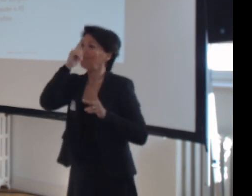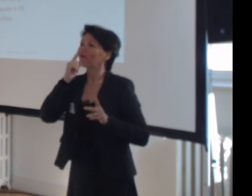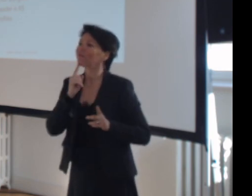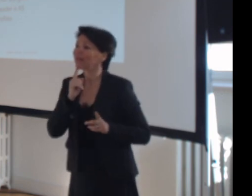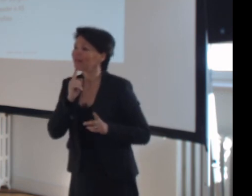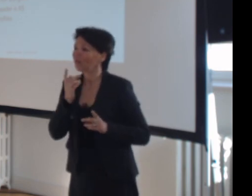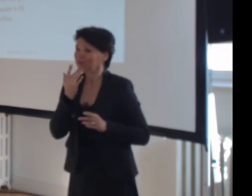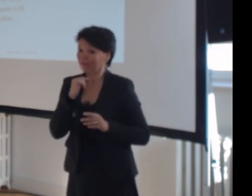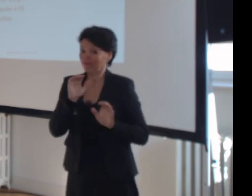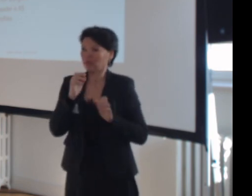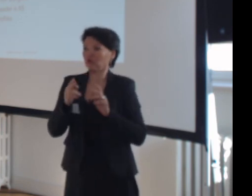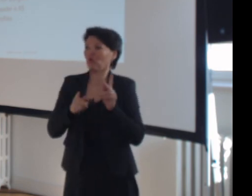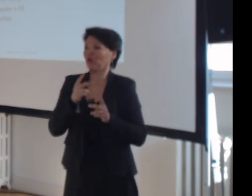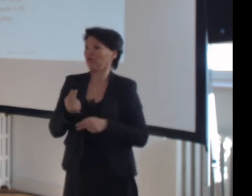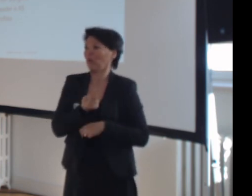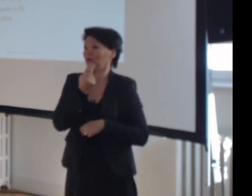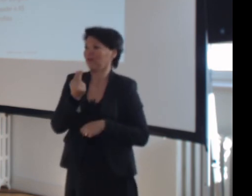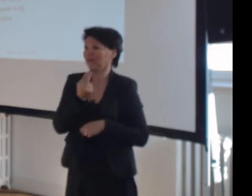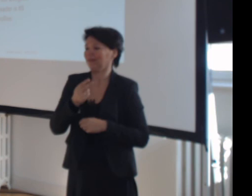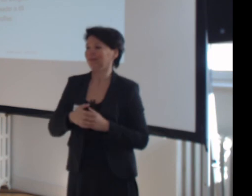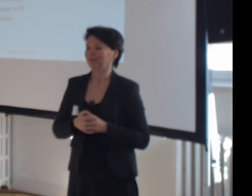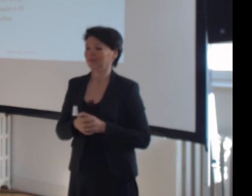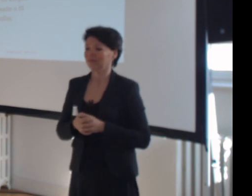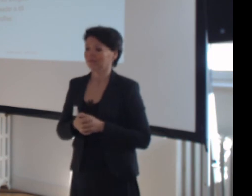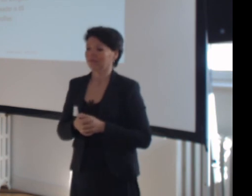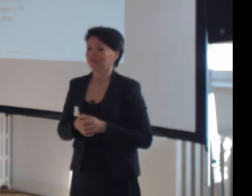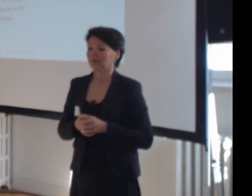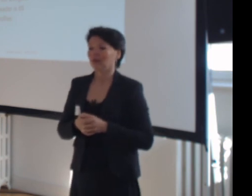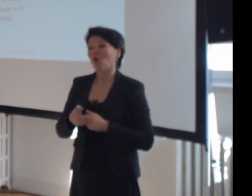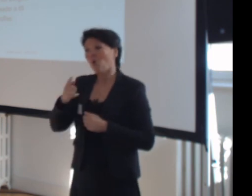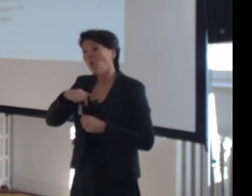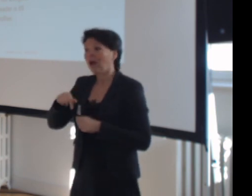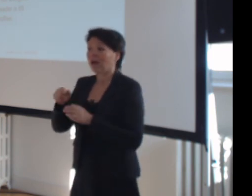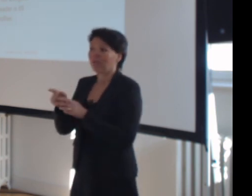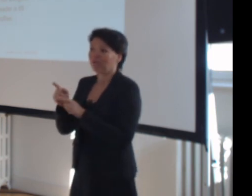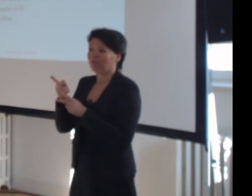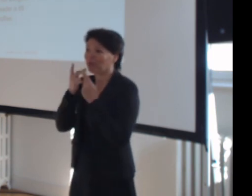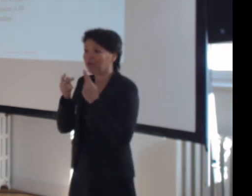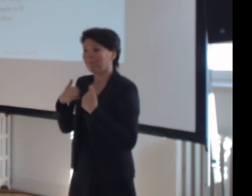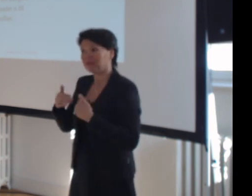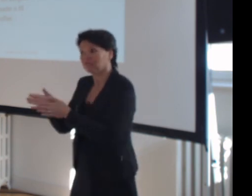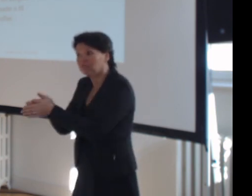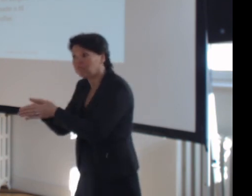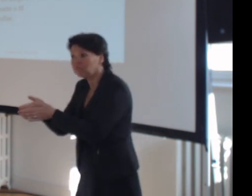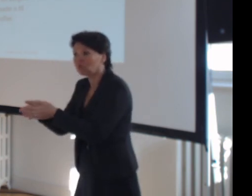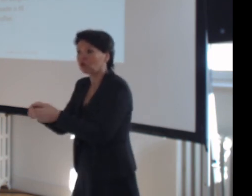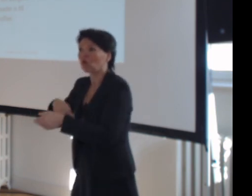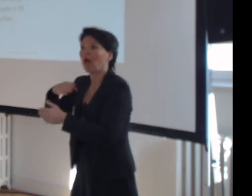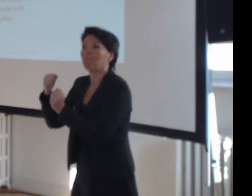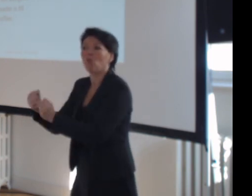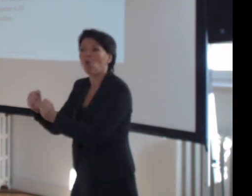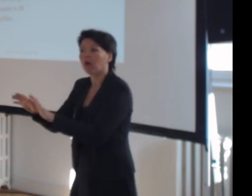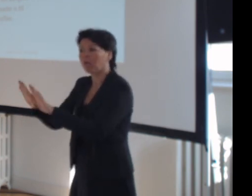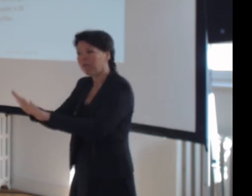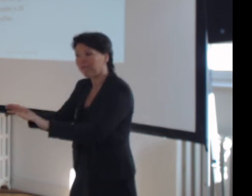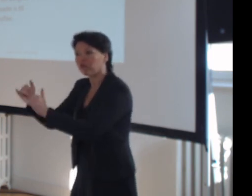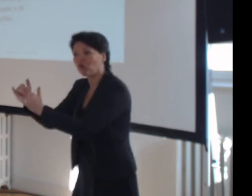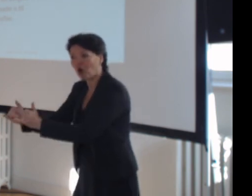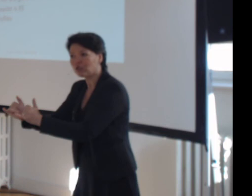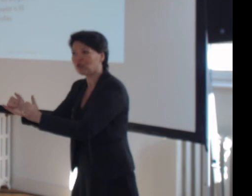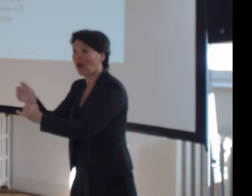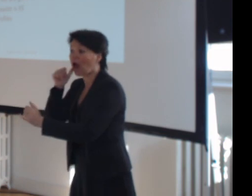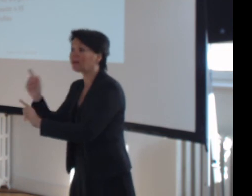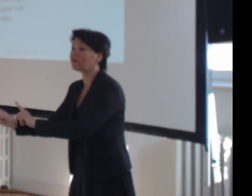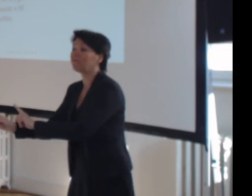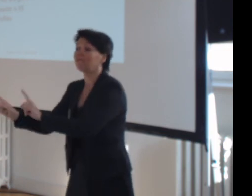But you are encouraged, as you know, to also live at home as long as you can. So by the time you move to a residential care, you usually